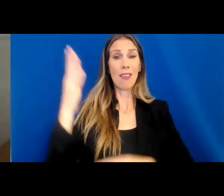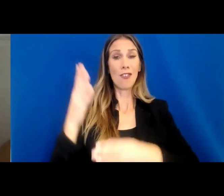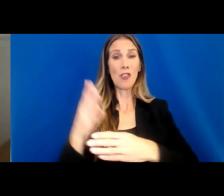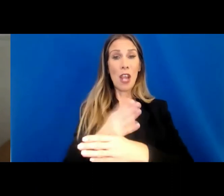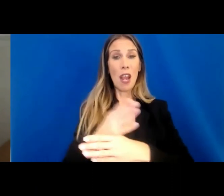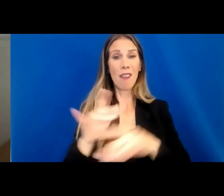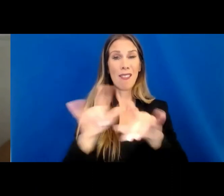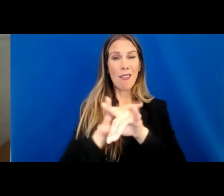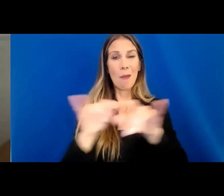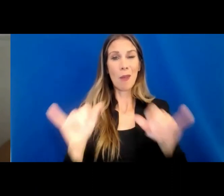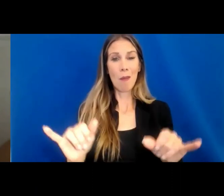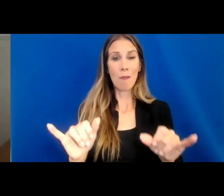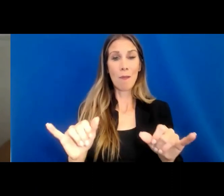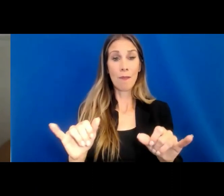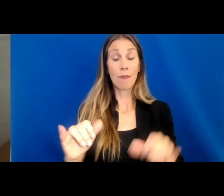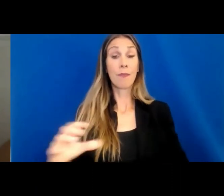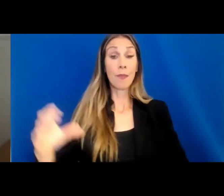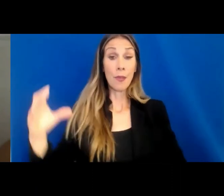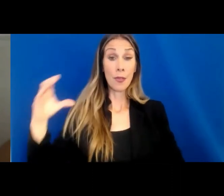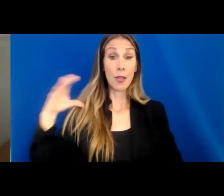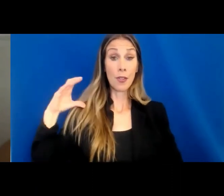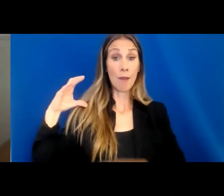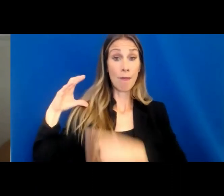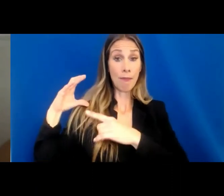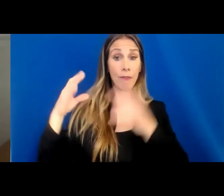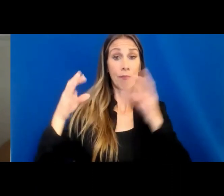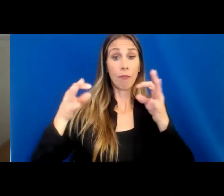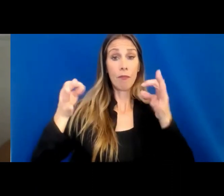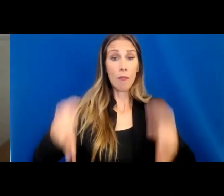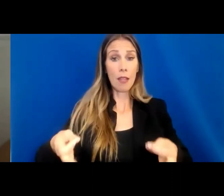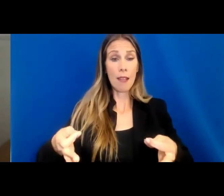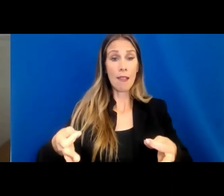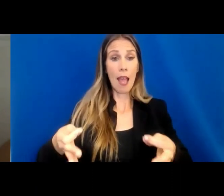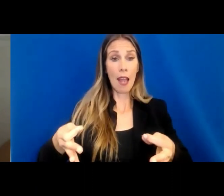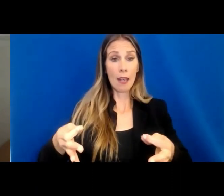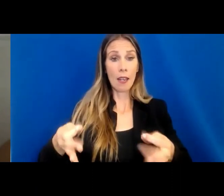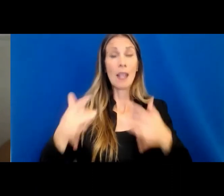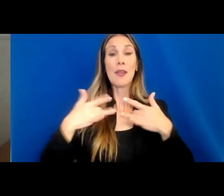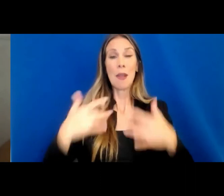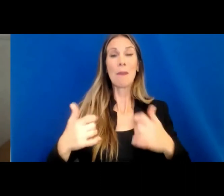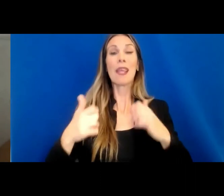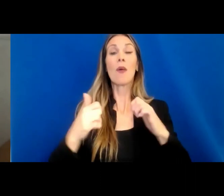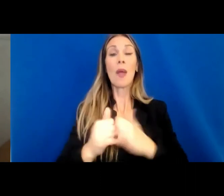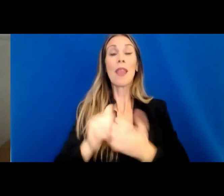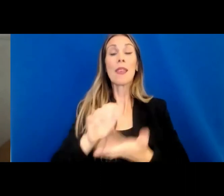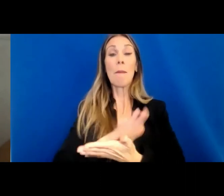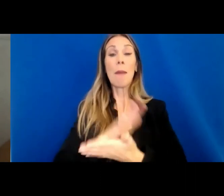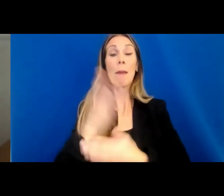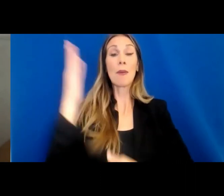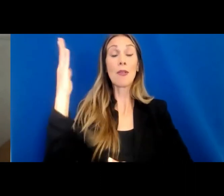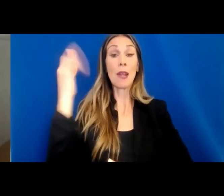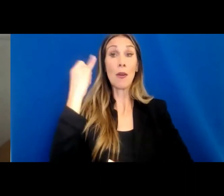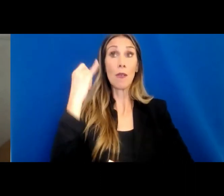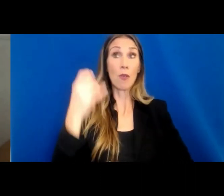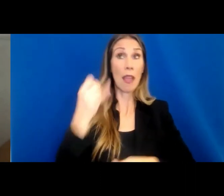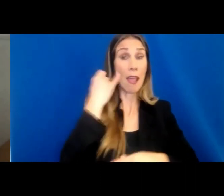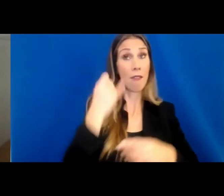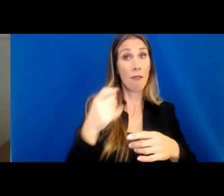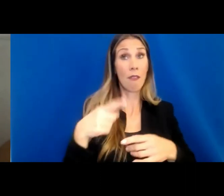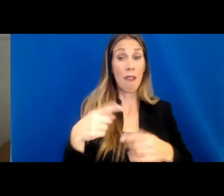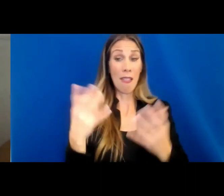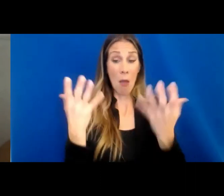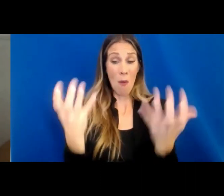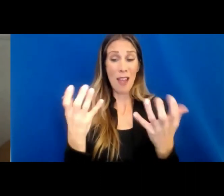The chair determines typically with the paper presenters whether to hold all questions until the